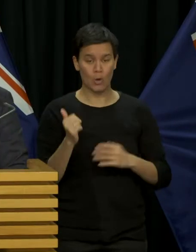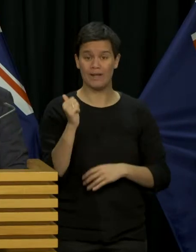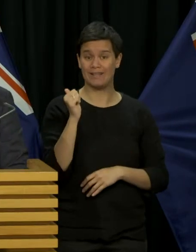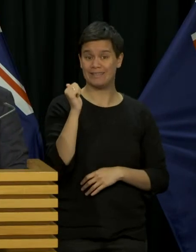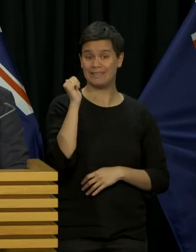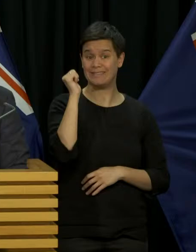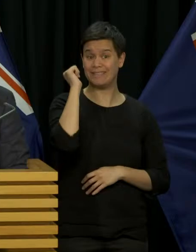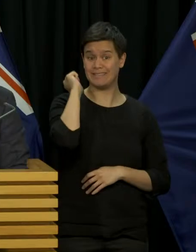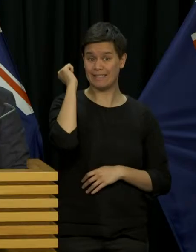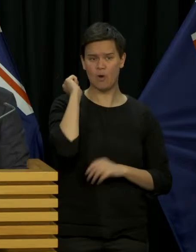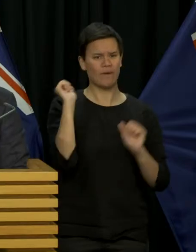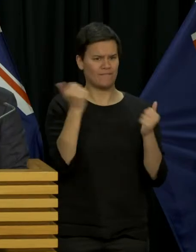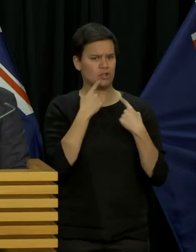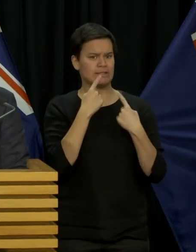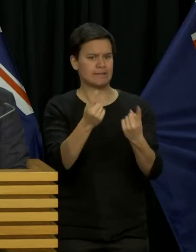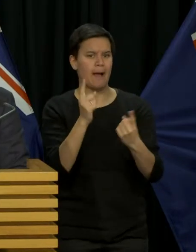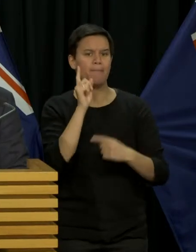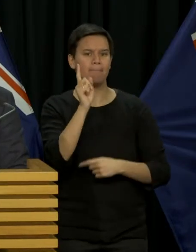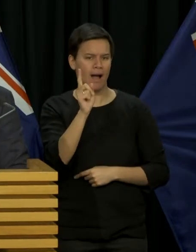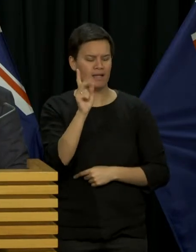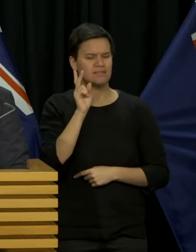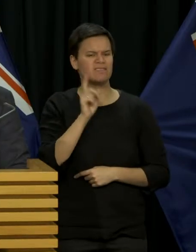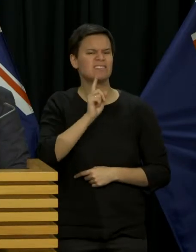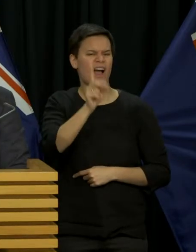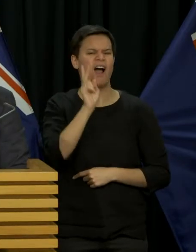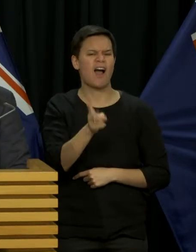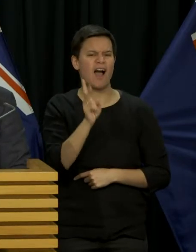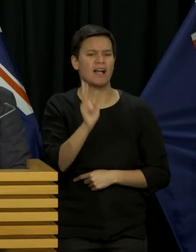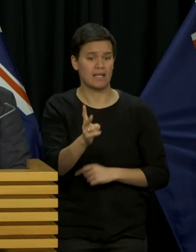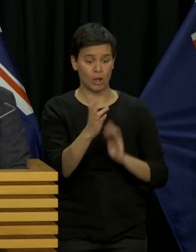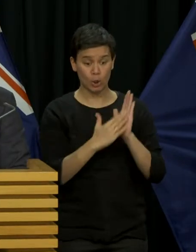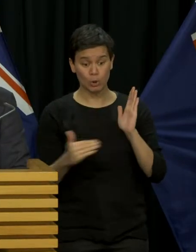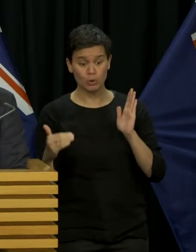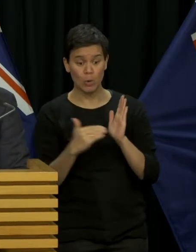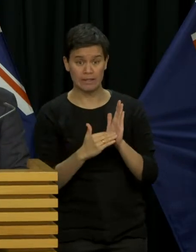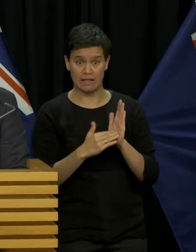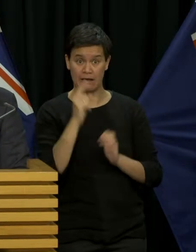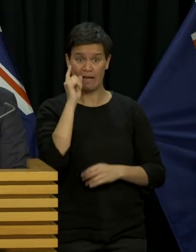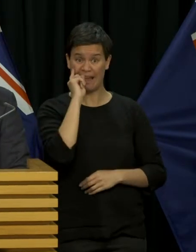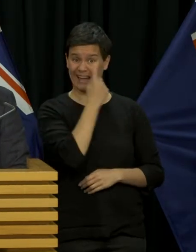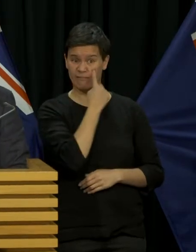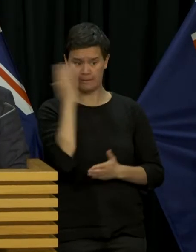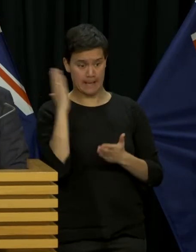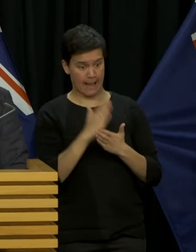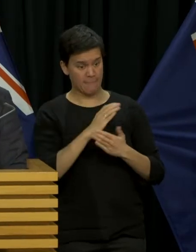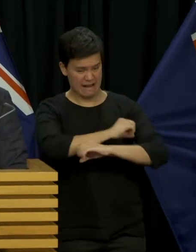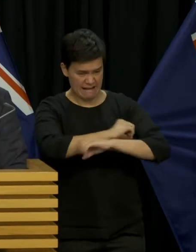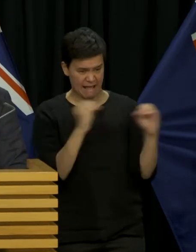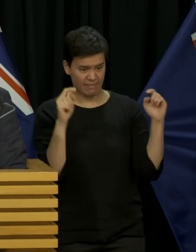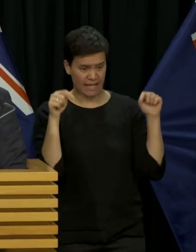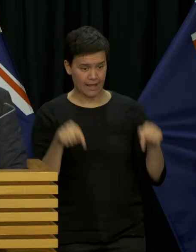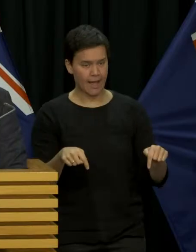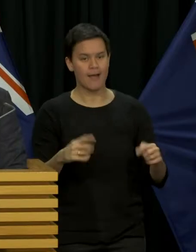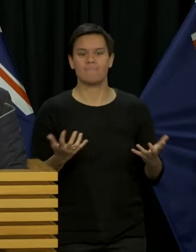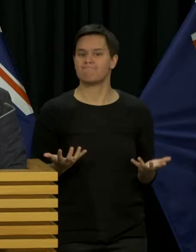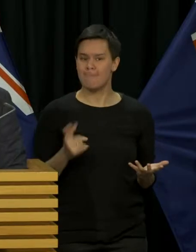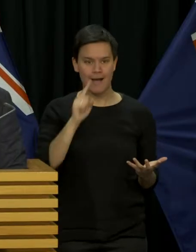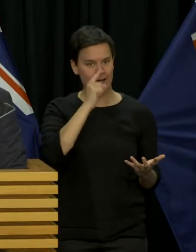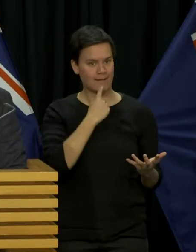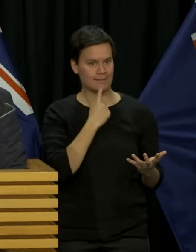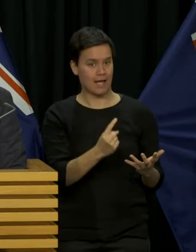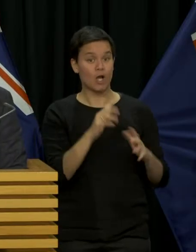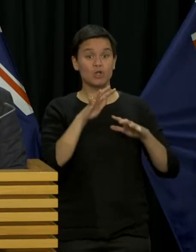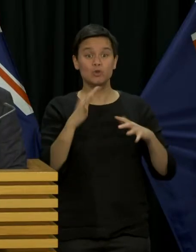can't be ruled out at this point, so we have initiated a number of domestic actions out of an abundance of